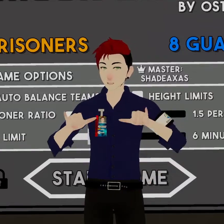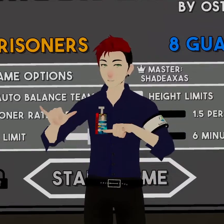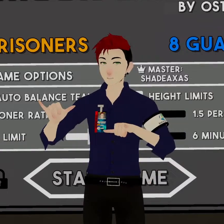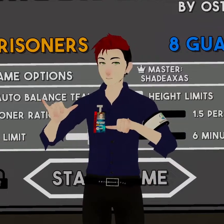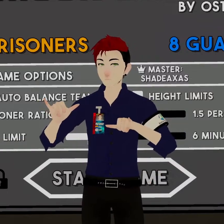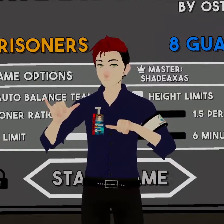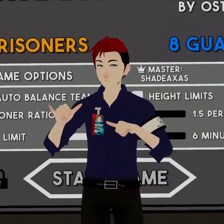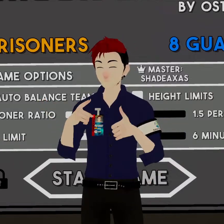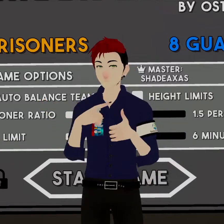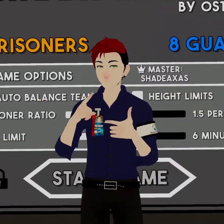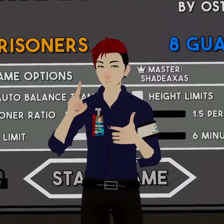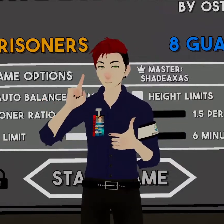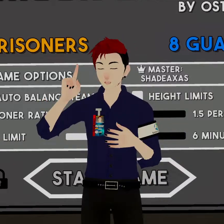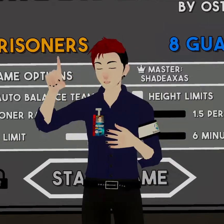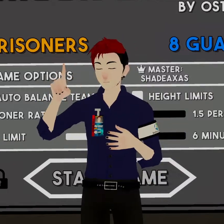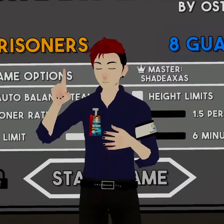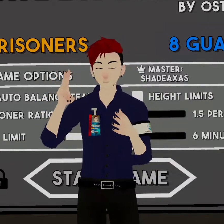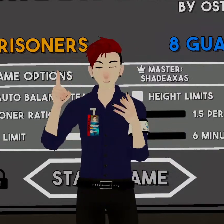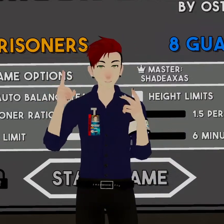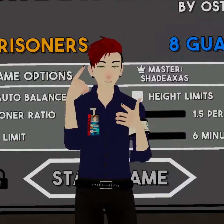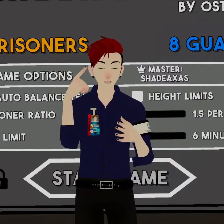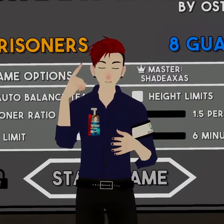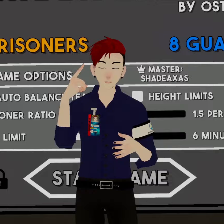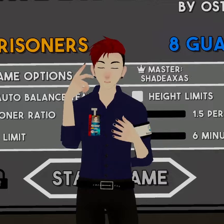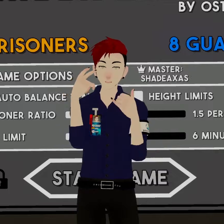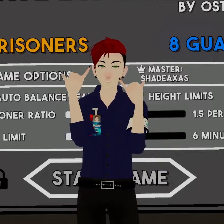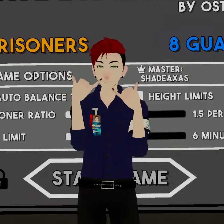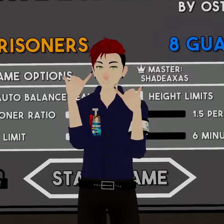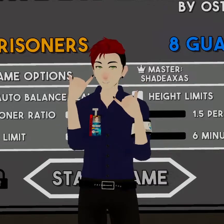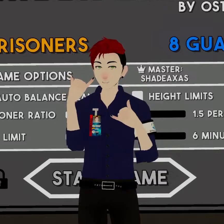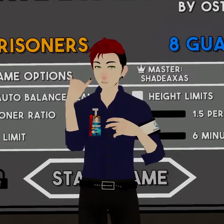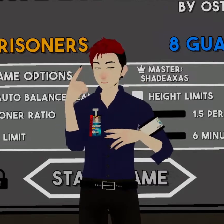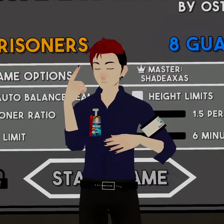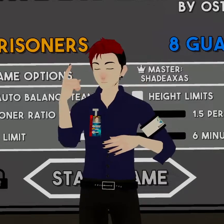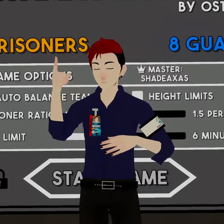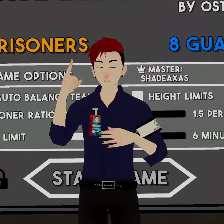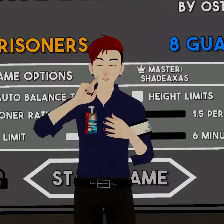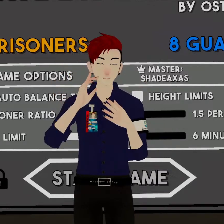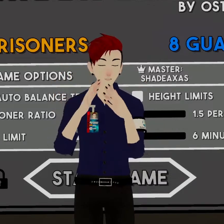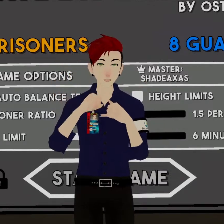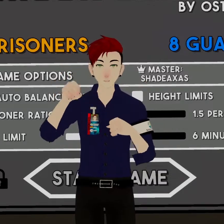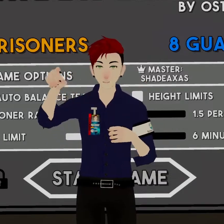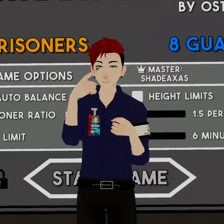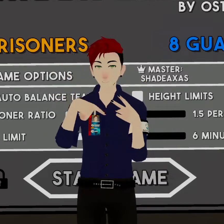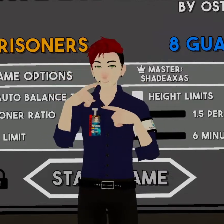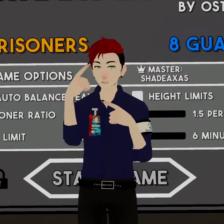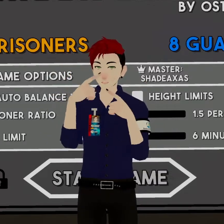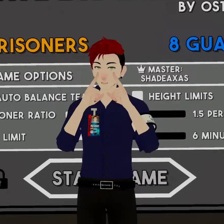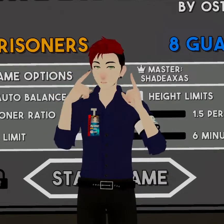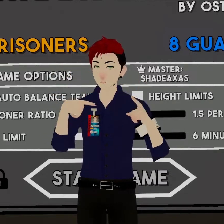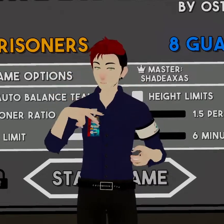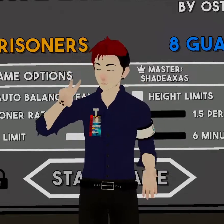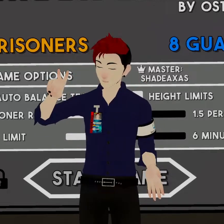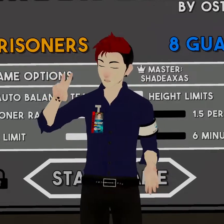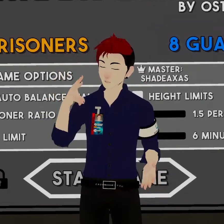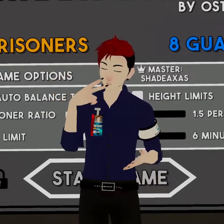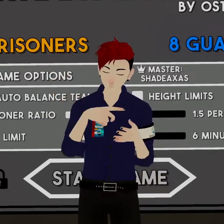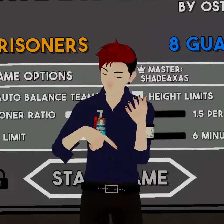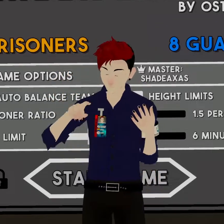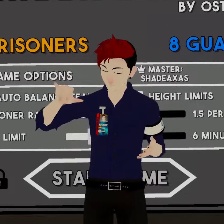same way. And then I went and I think it was Jenny that I was talking with, and she signed something weird, and I'm like, what